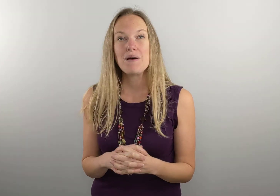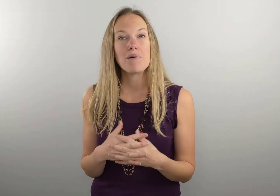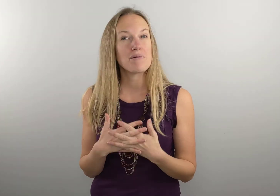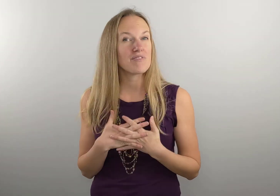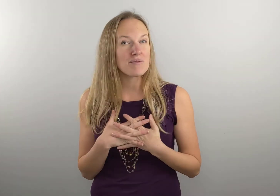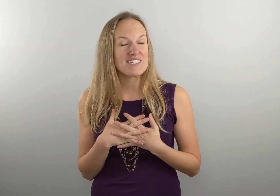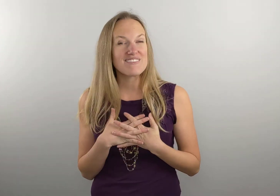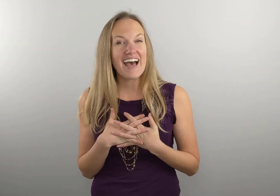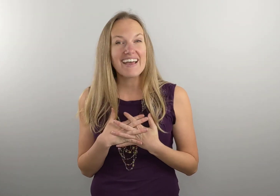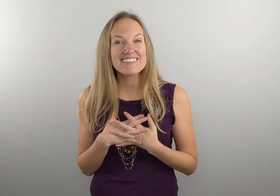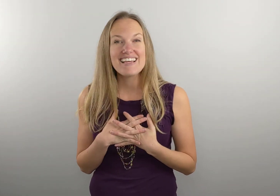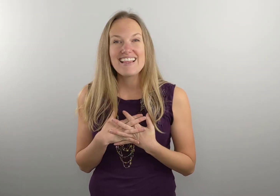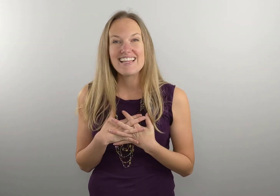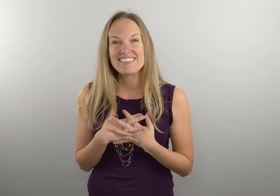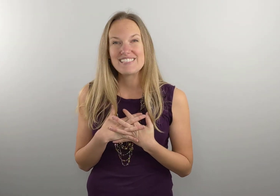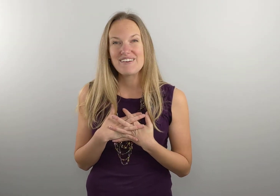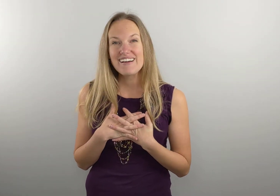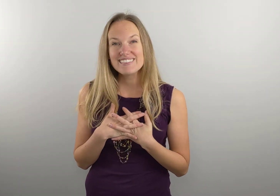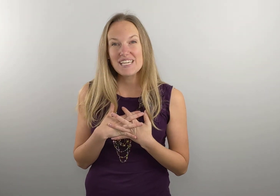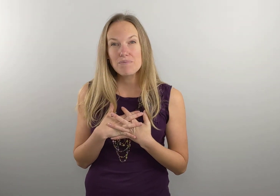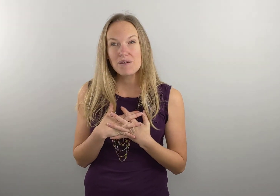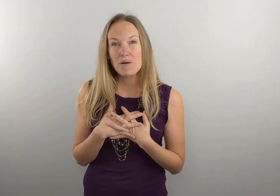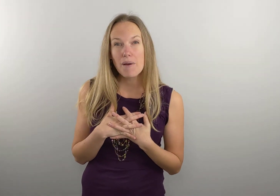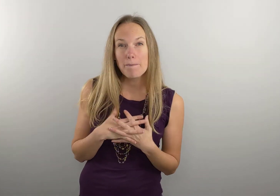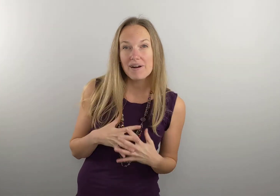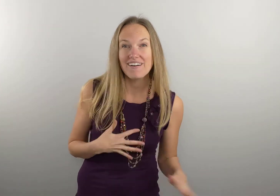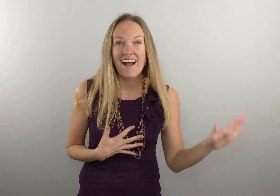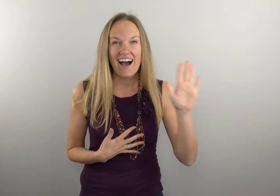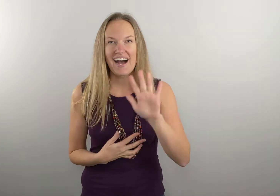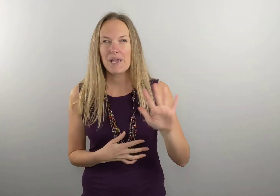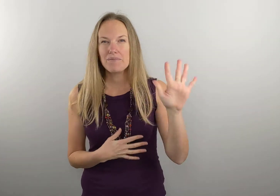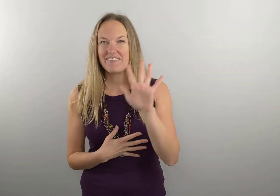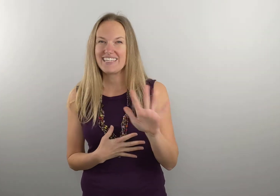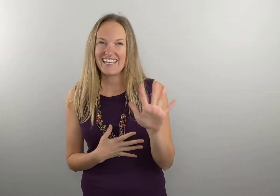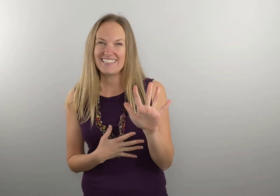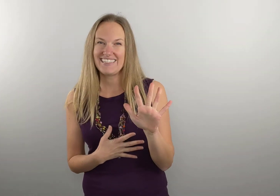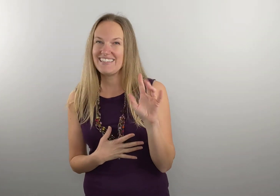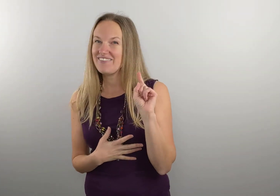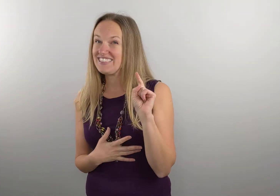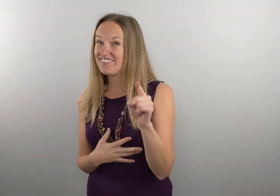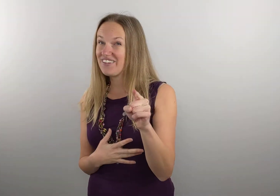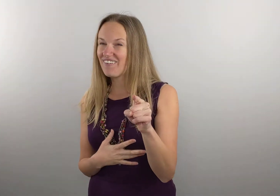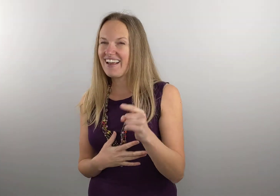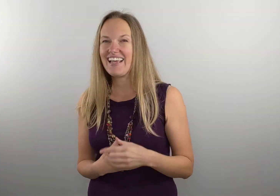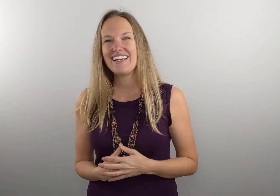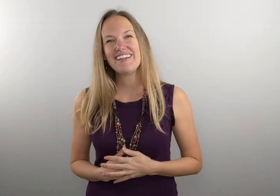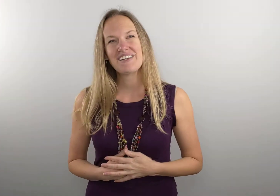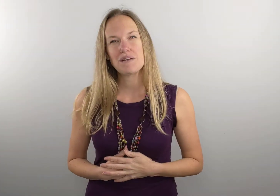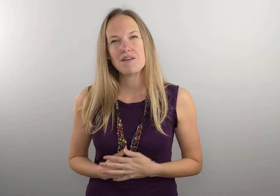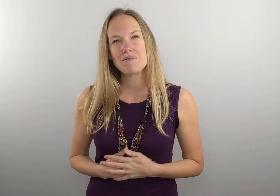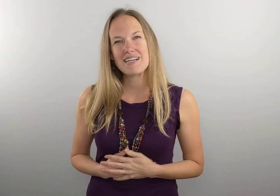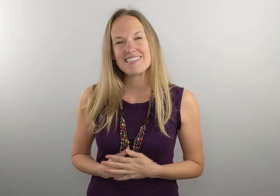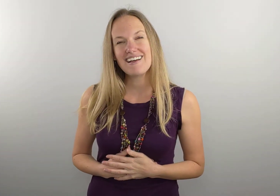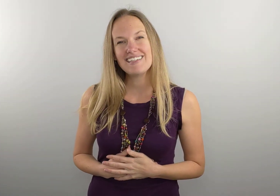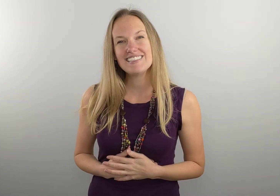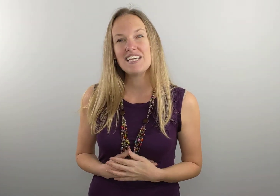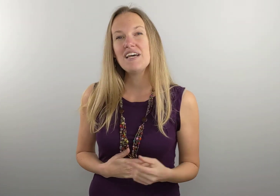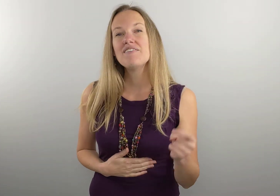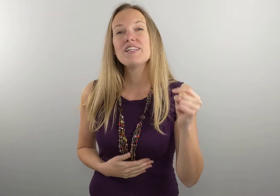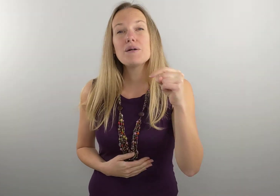But before we do that, let's do housekeeping. Remember, I'm left-handed. That means if you're right-handed, you're going to mirror my signs. If you look